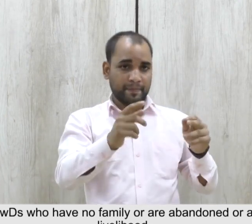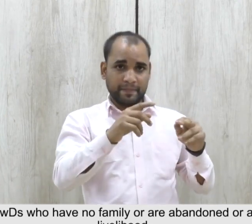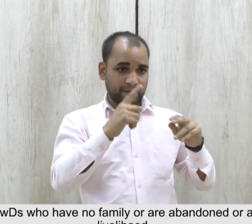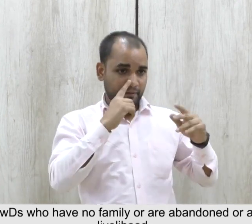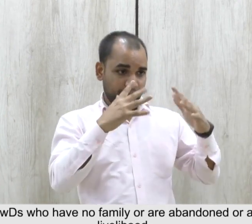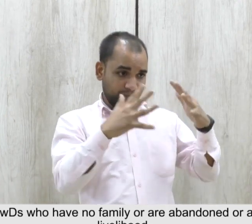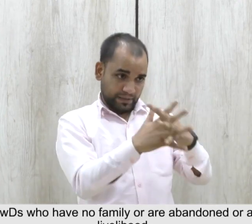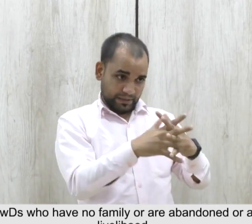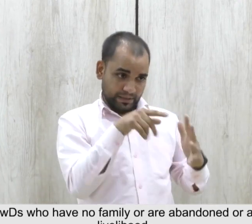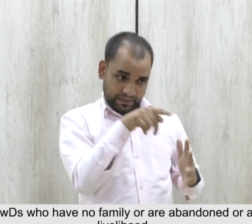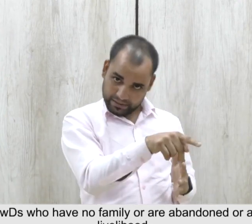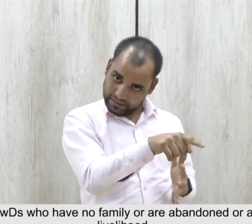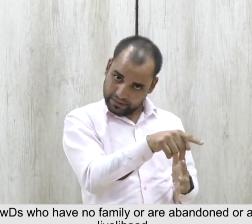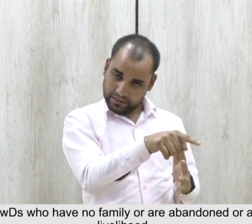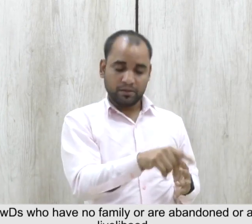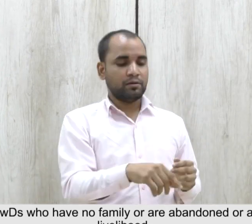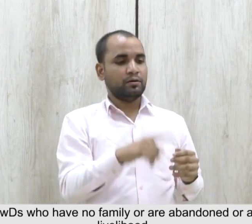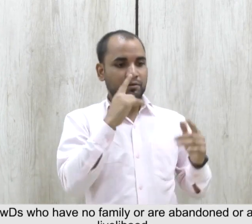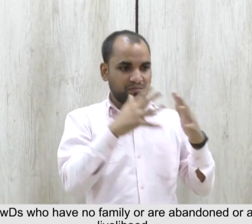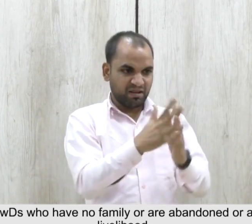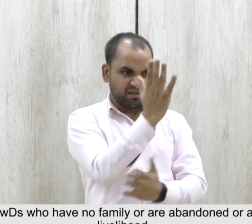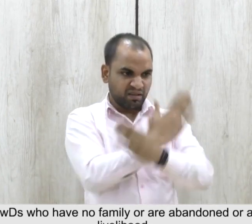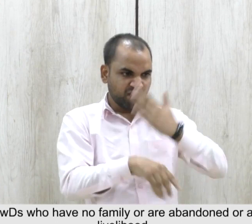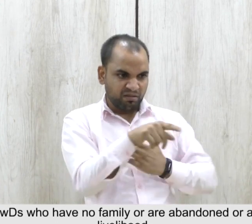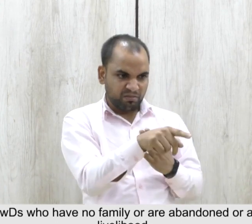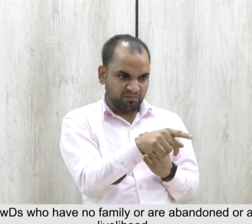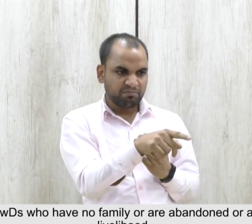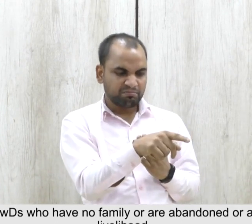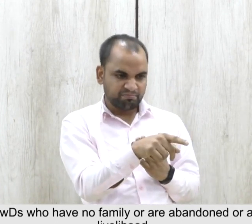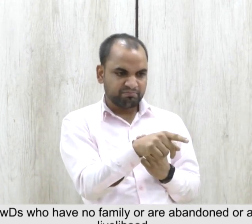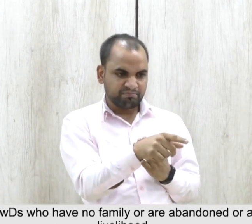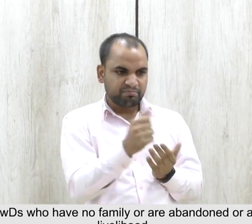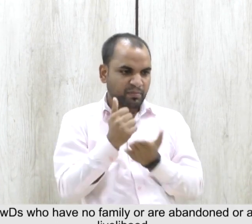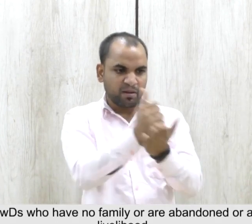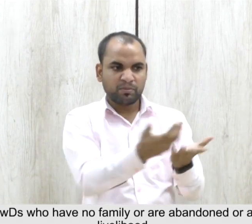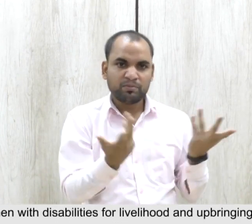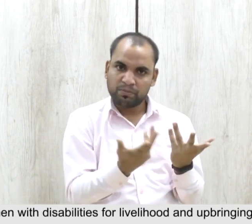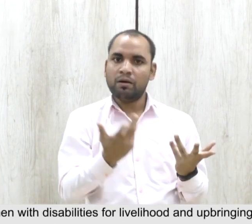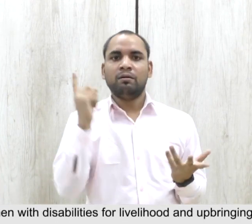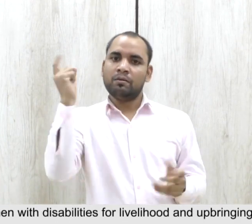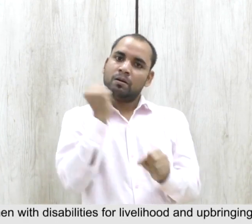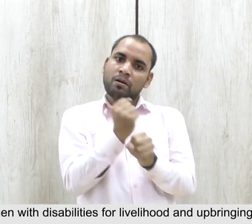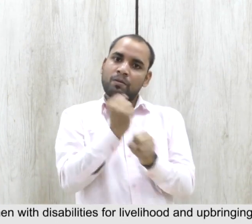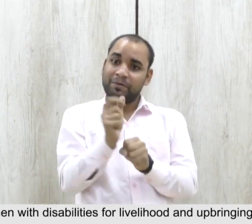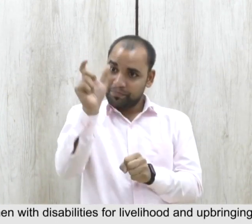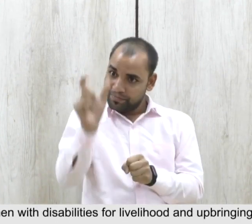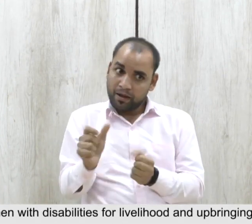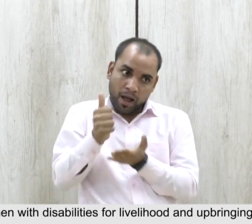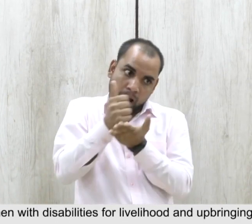CWDs, who have no family or are abandoned or are without shelter or livelihood. Support to women with disabilities